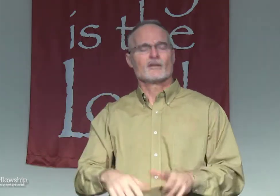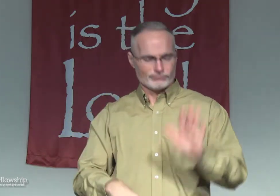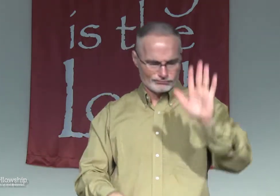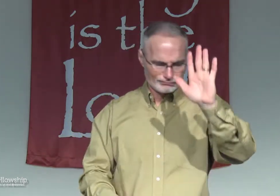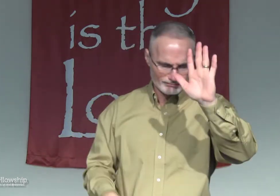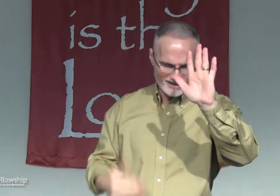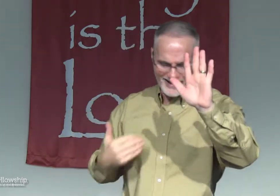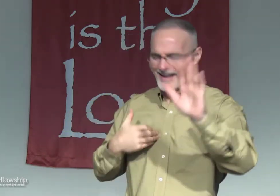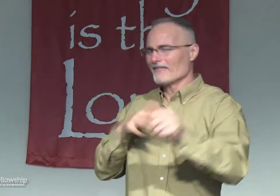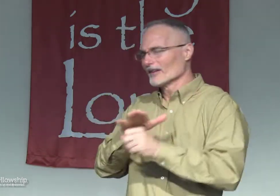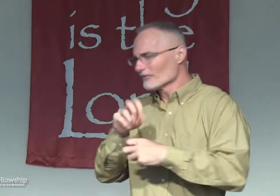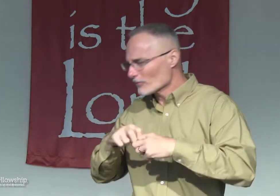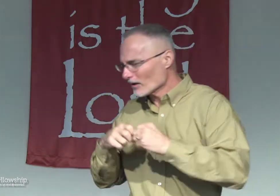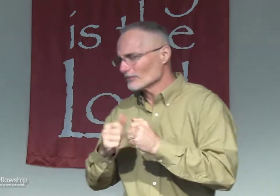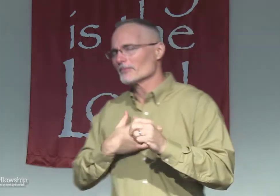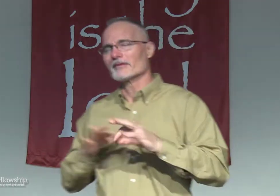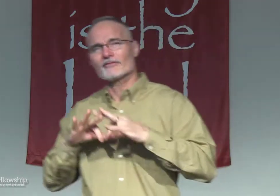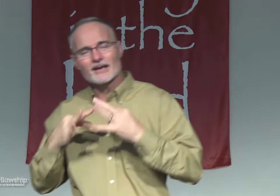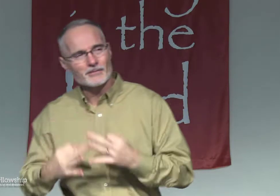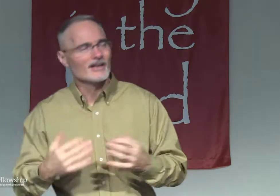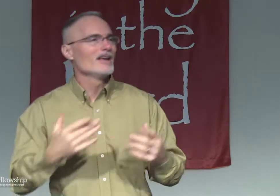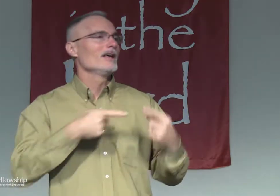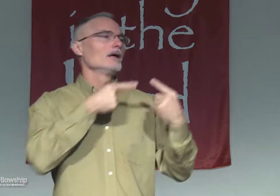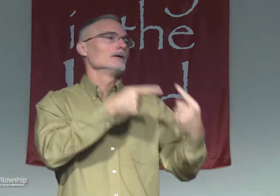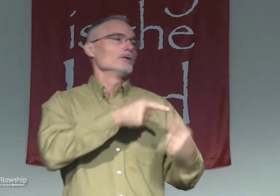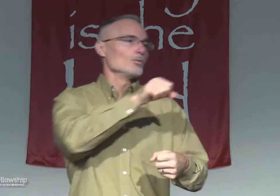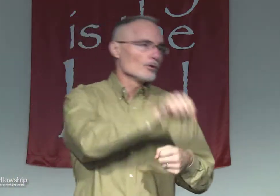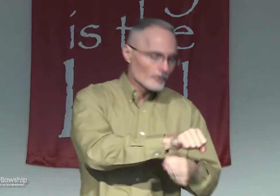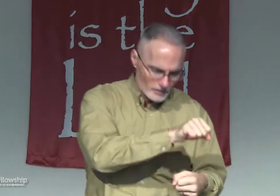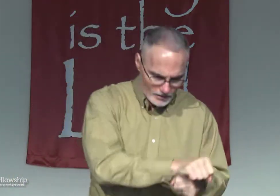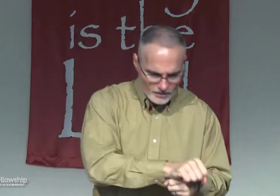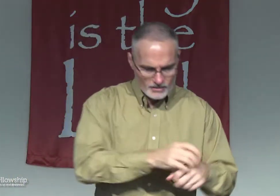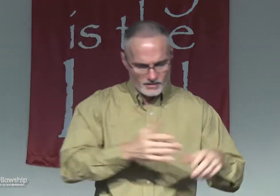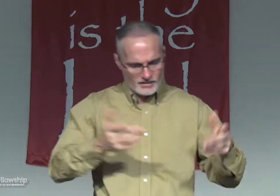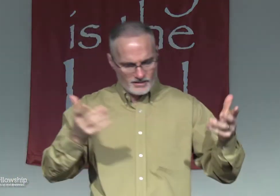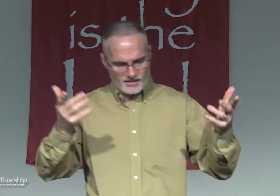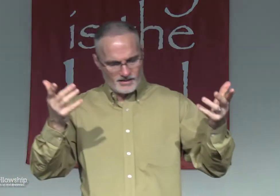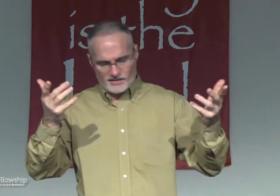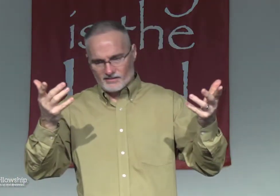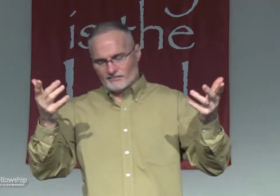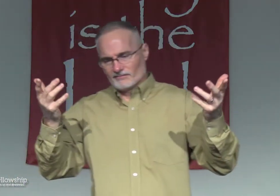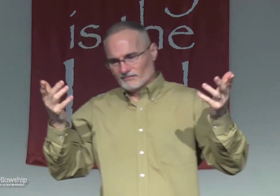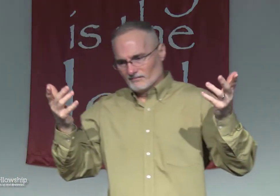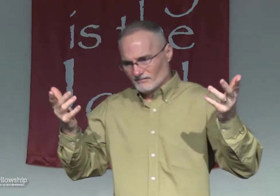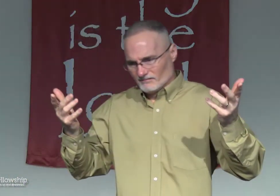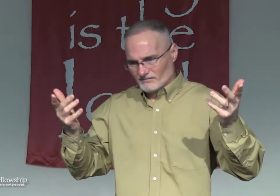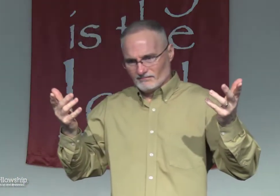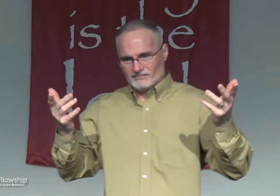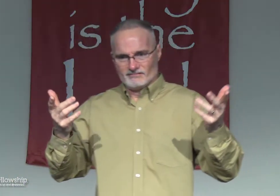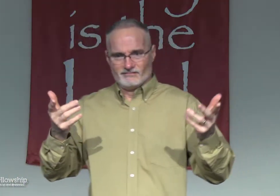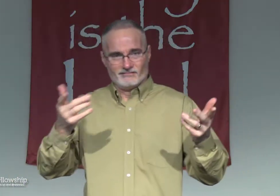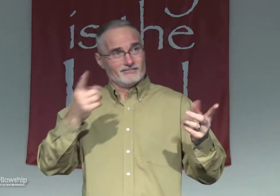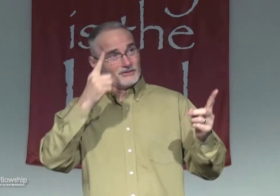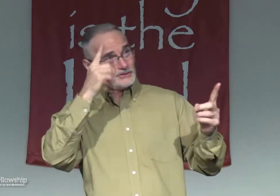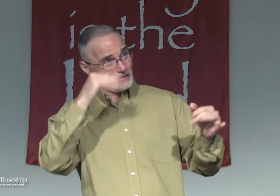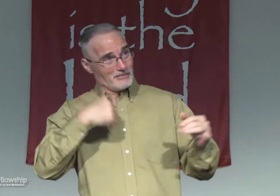suppose you don't want to deal with all that mess. You have enough problems on your own, right? Your issues with your family, your struggles at